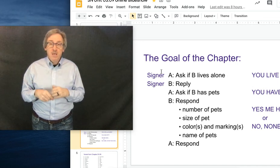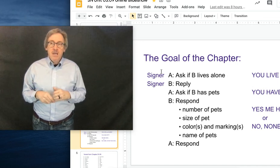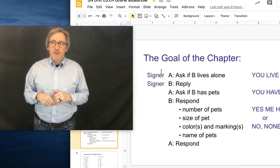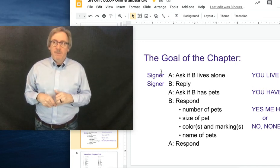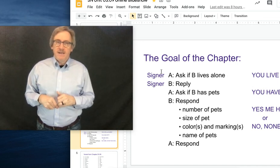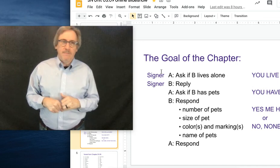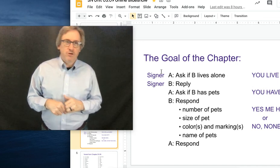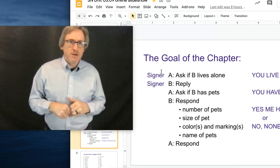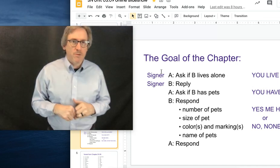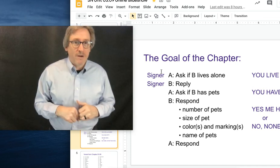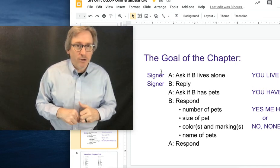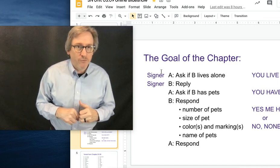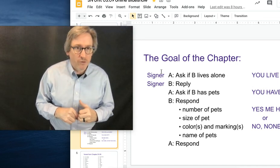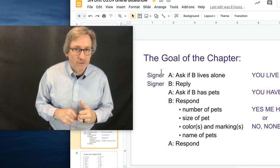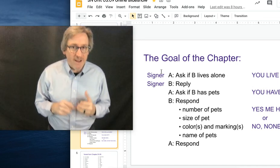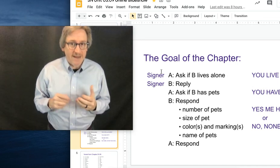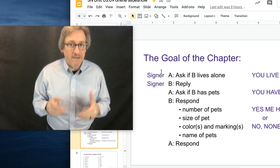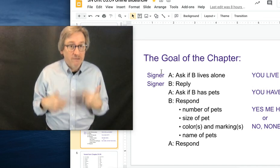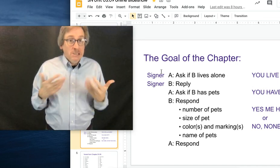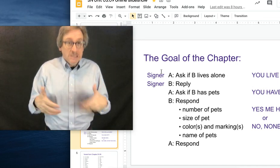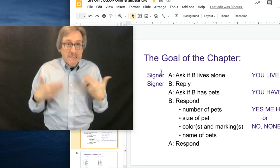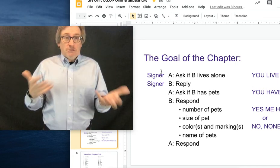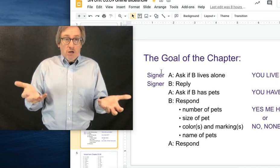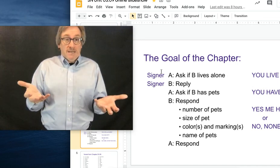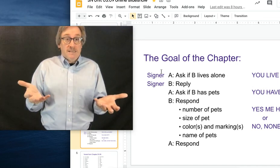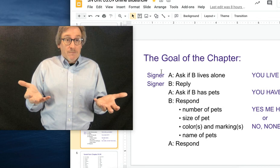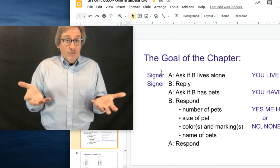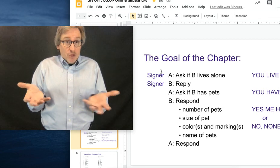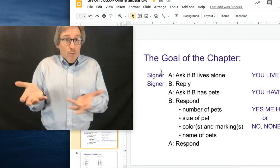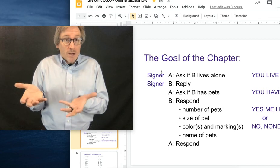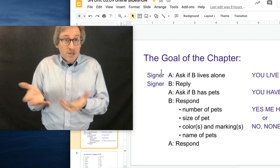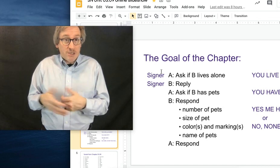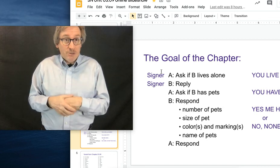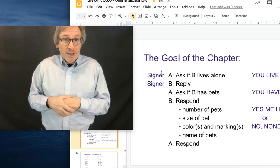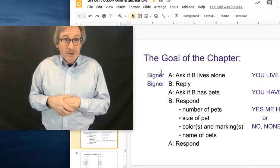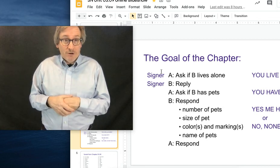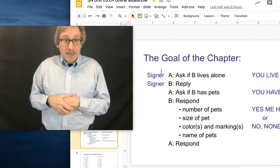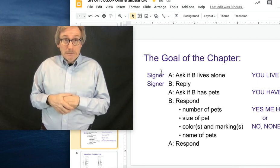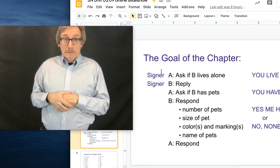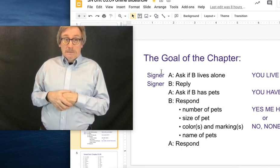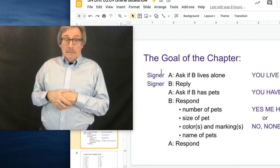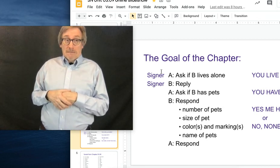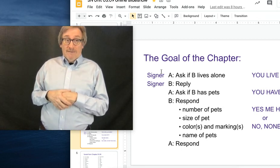that. But I'm trying to prepare you for the fact of you're talking to someone that you want to talk to